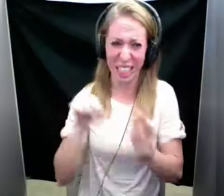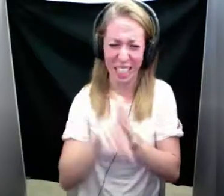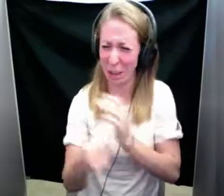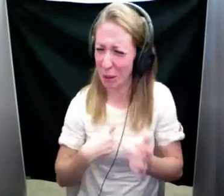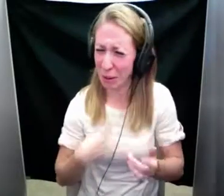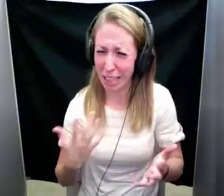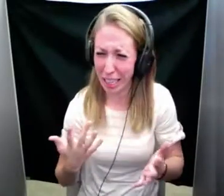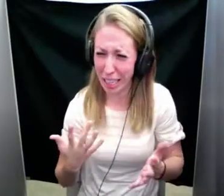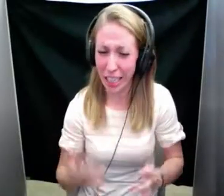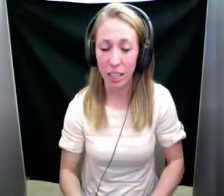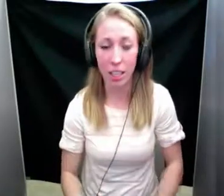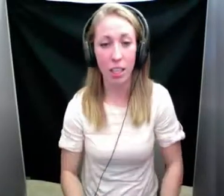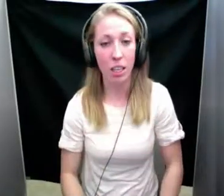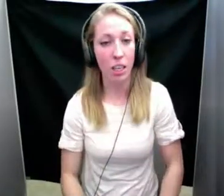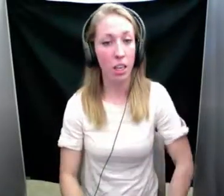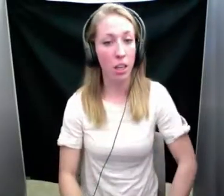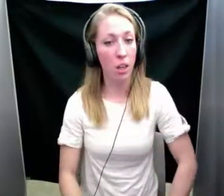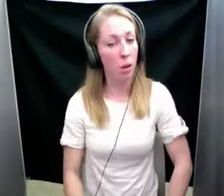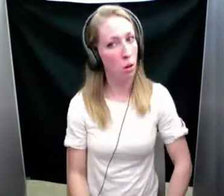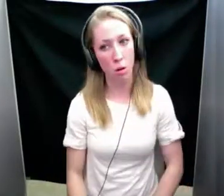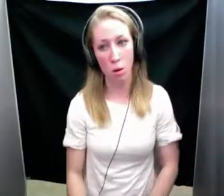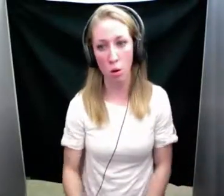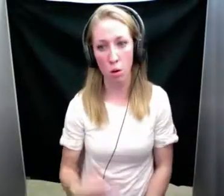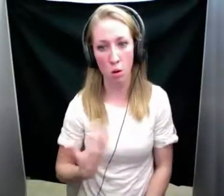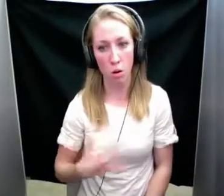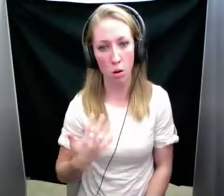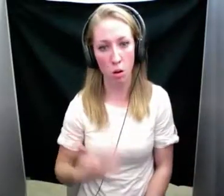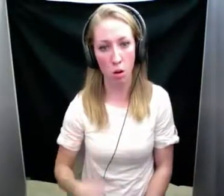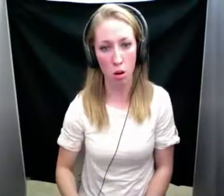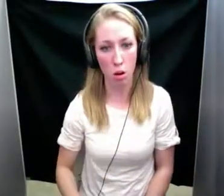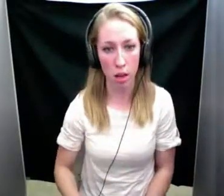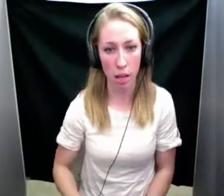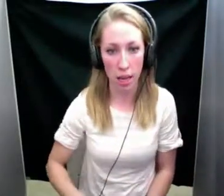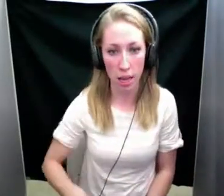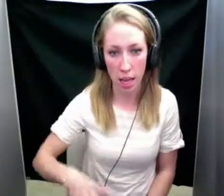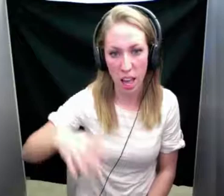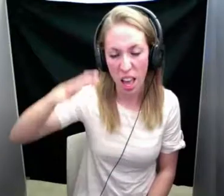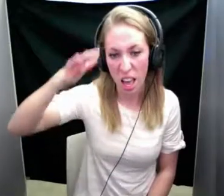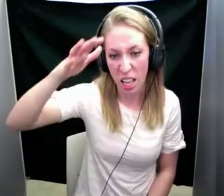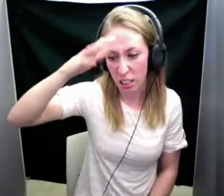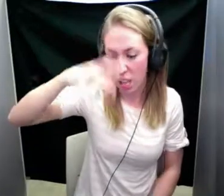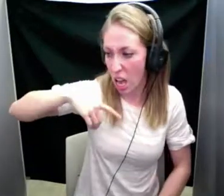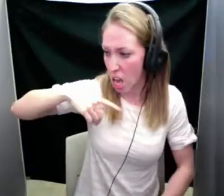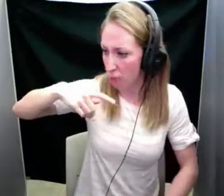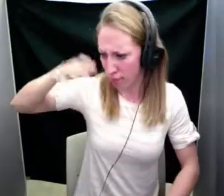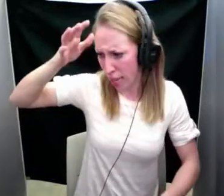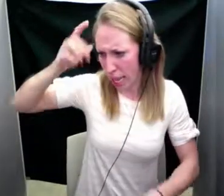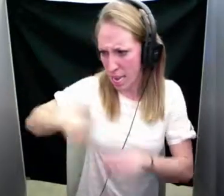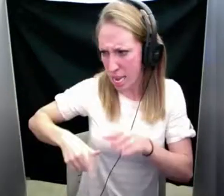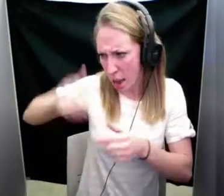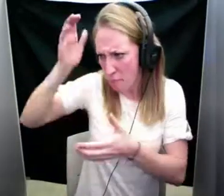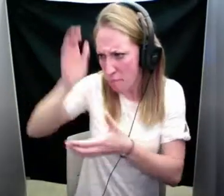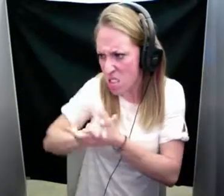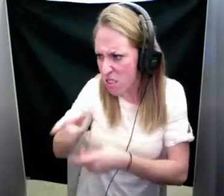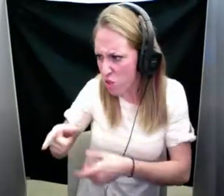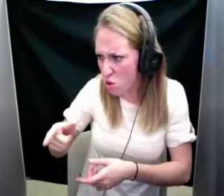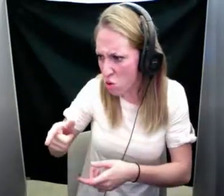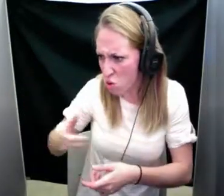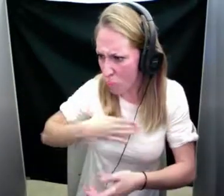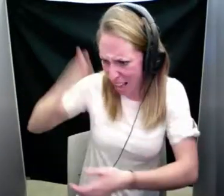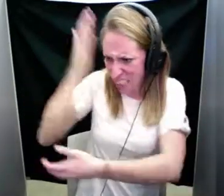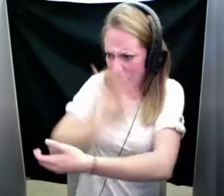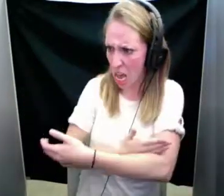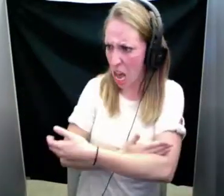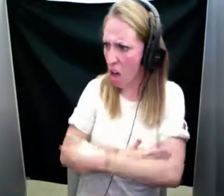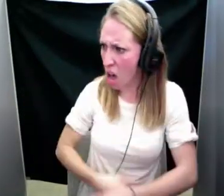up. I can't believe it. You call yourself my son and you run away from the troll. Why, when I was